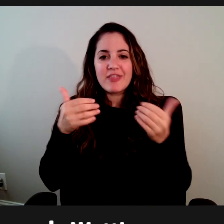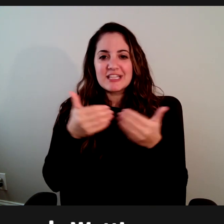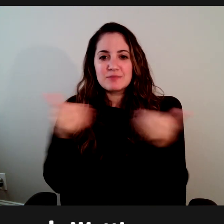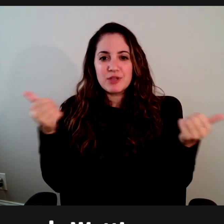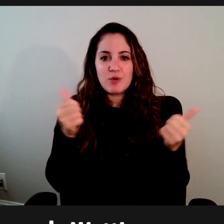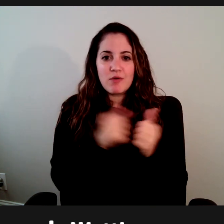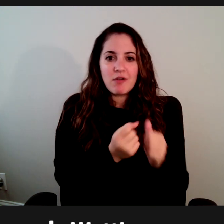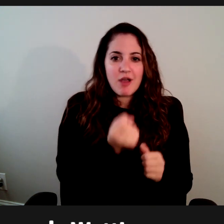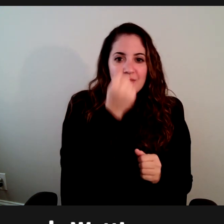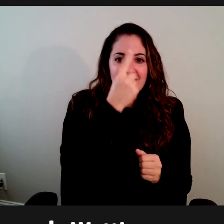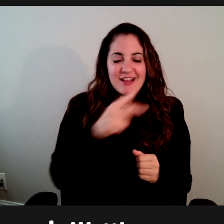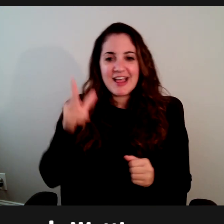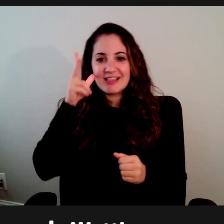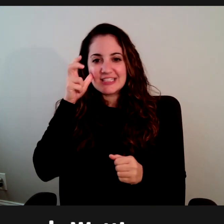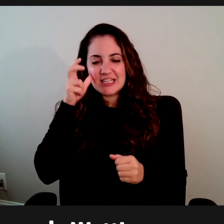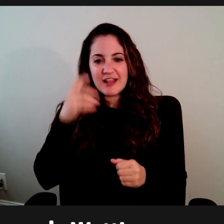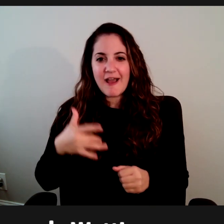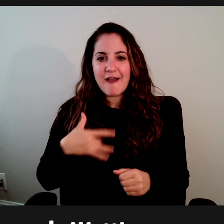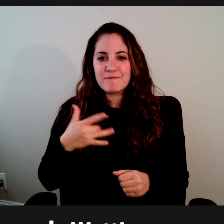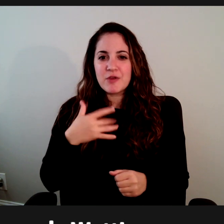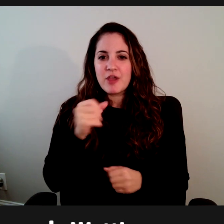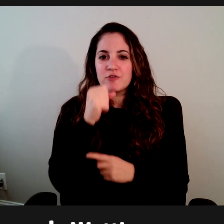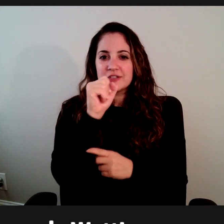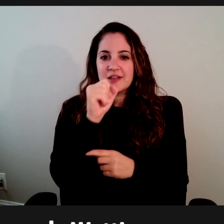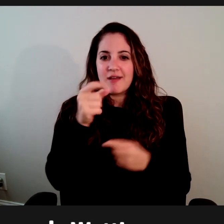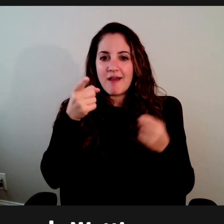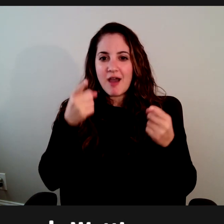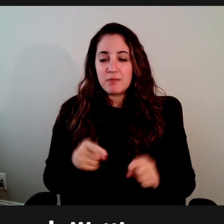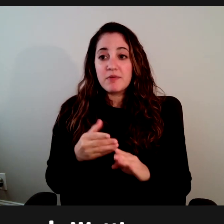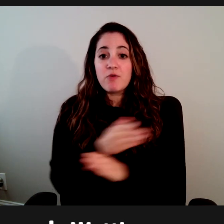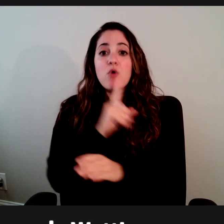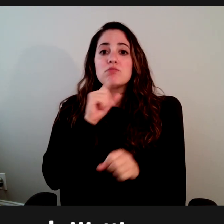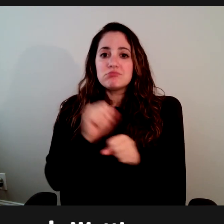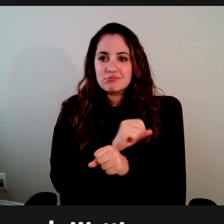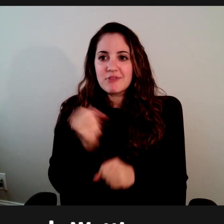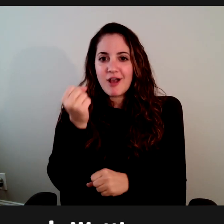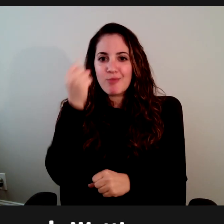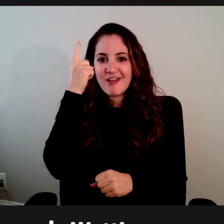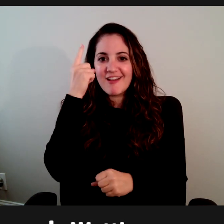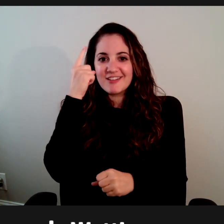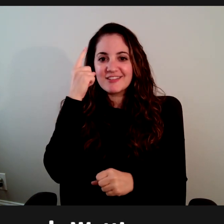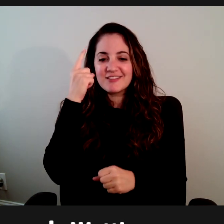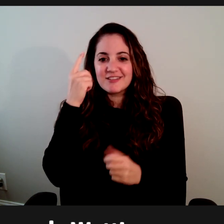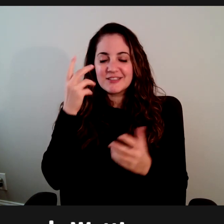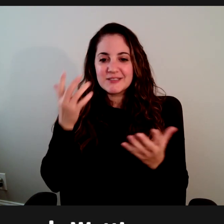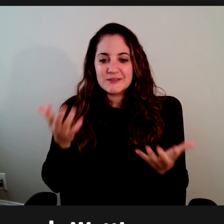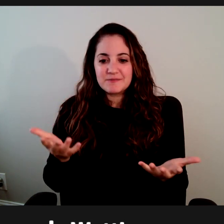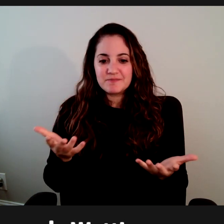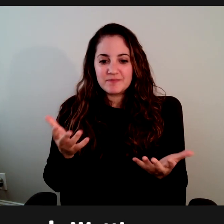between comprehending and listening, that the resistance happens sometimes before we fully comprehend what